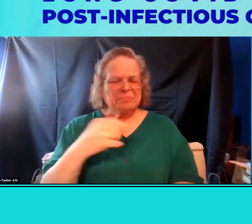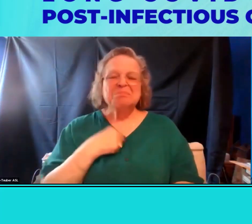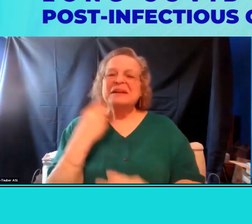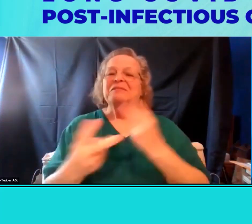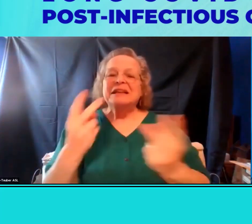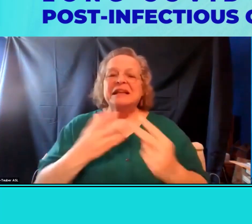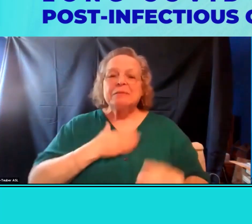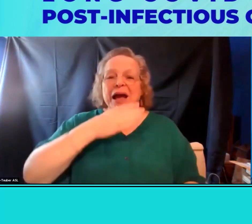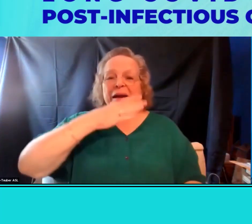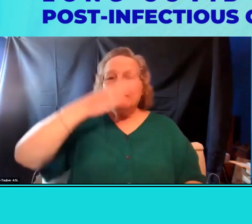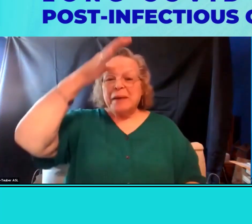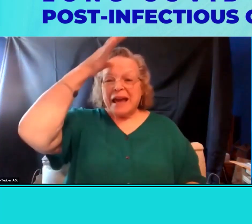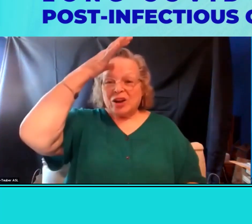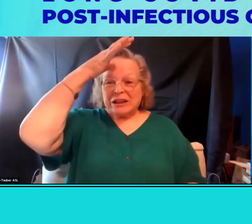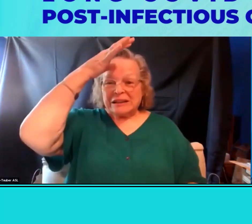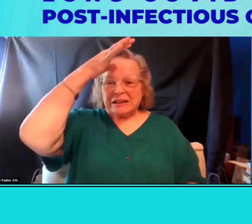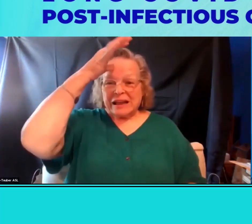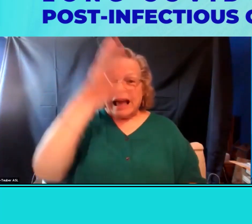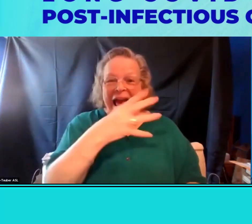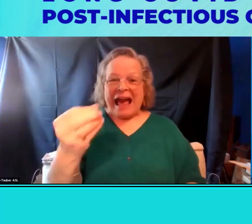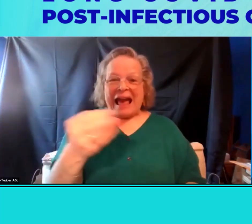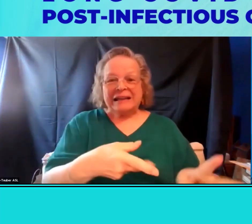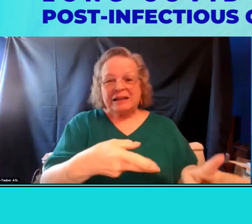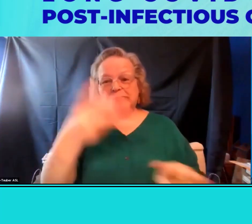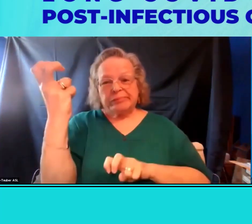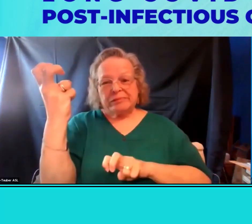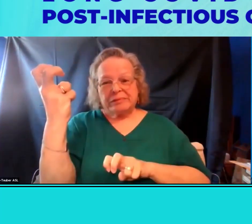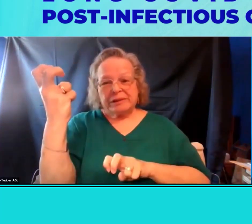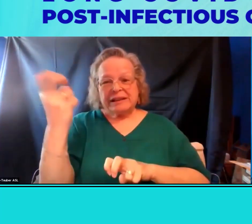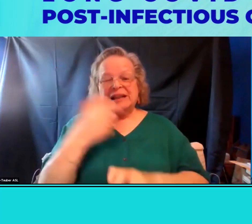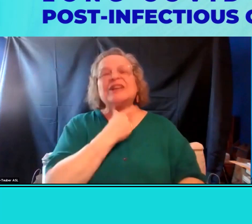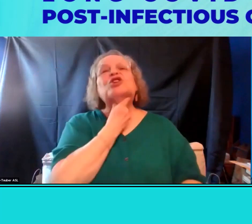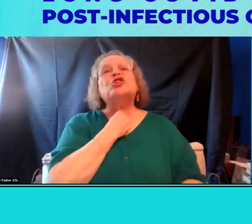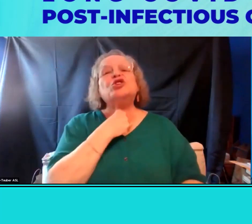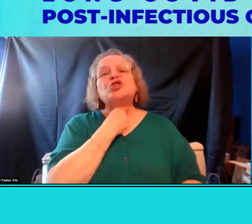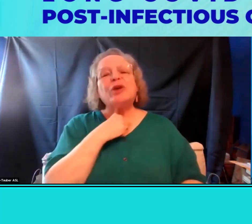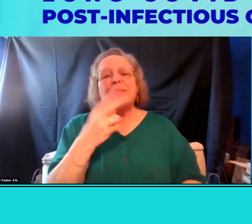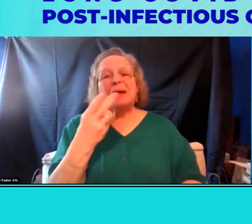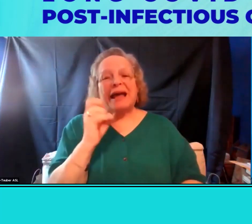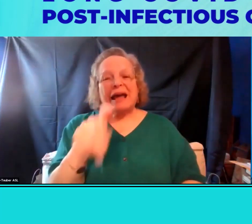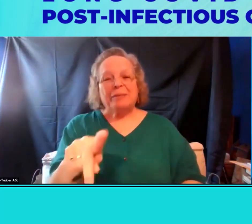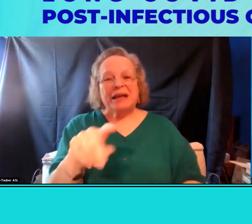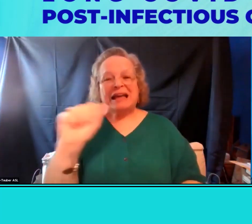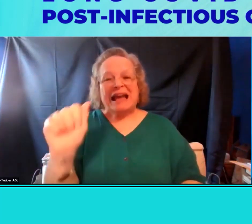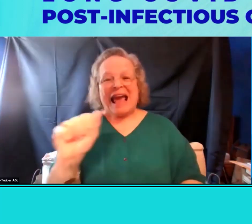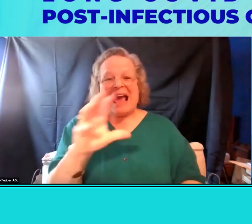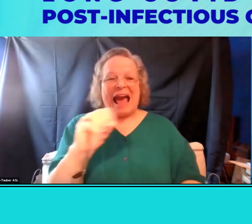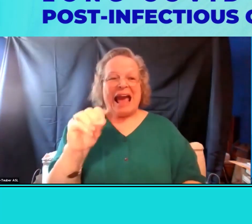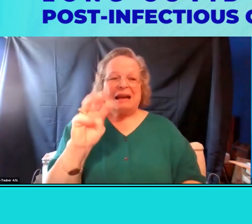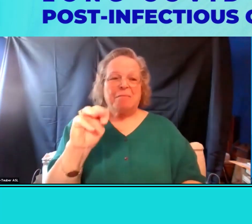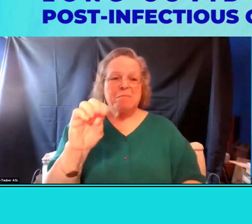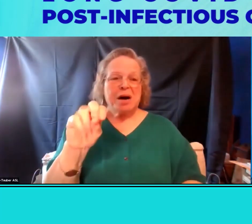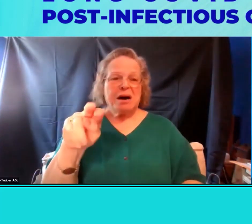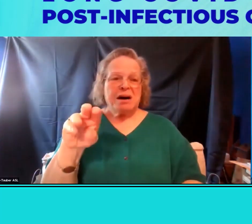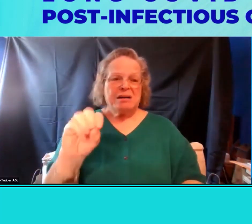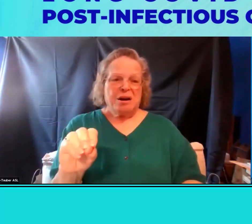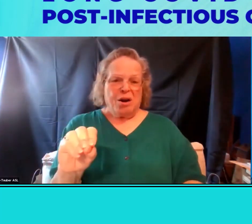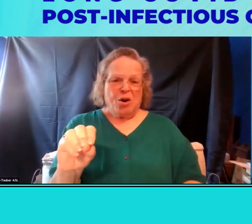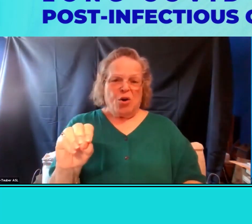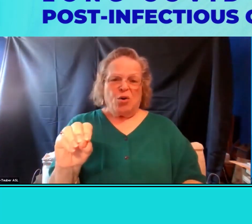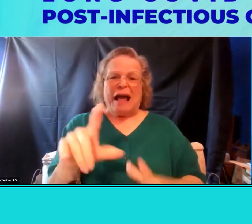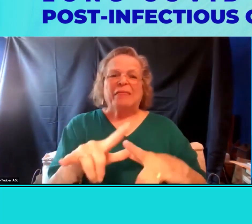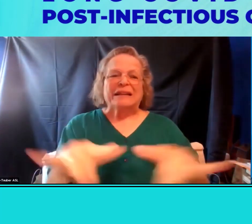for Thanksgiving and came down with strep, hepatitis A, and mono all at the same time. I was sick